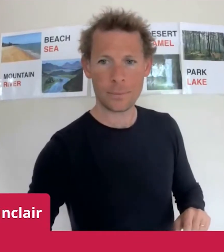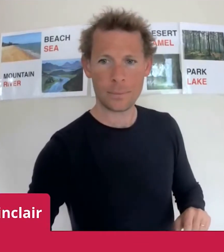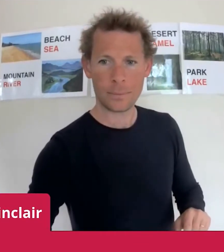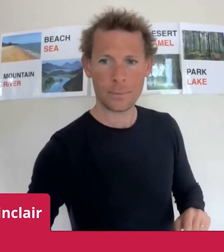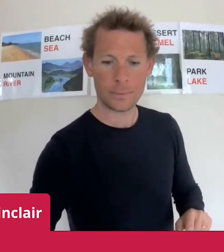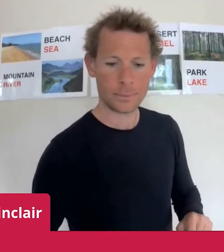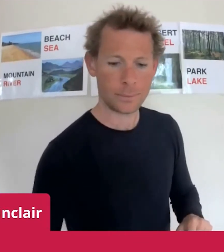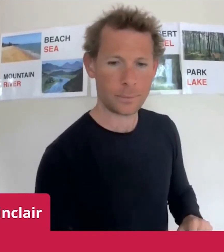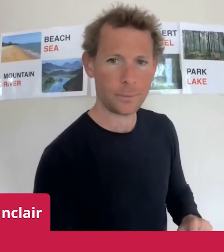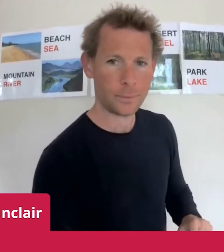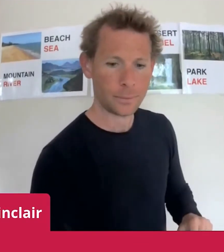instead. Okay?